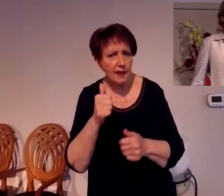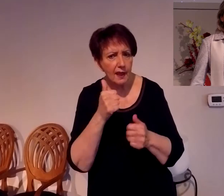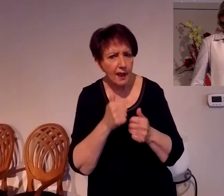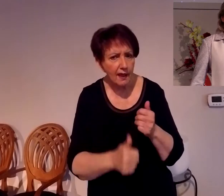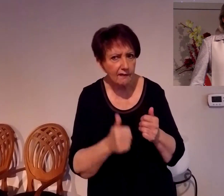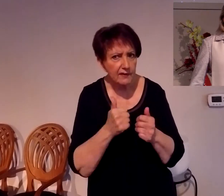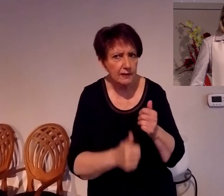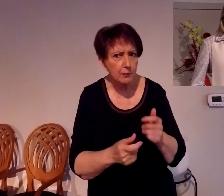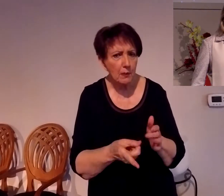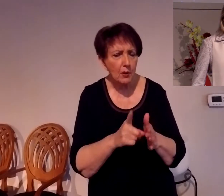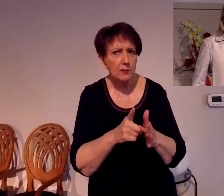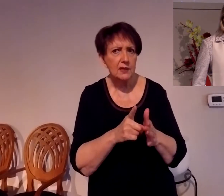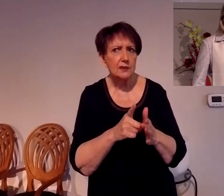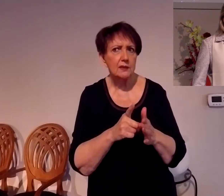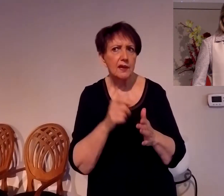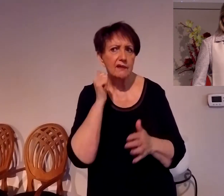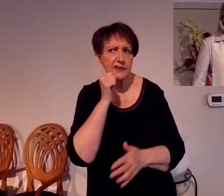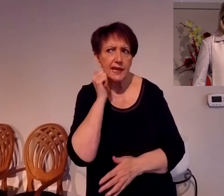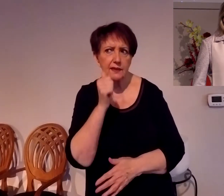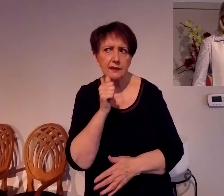life? If so, I want to know.